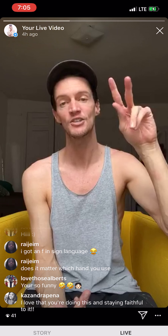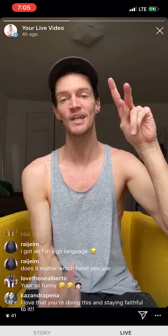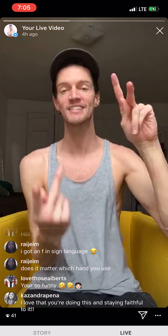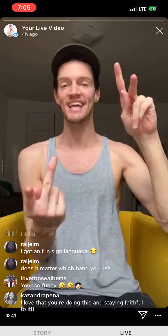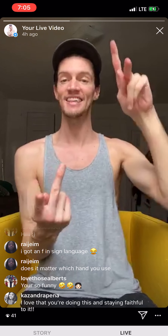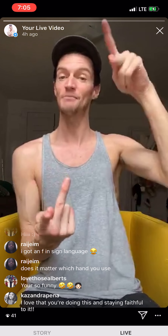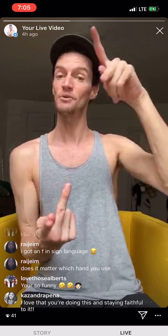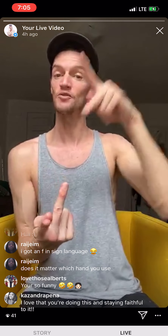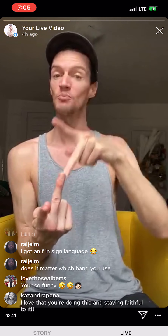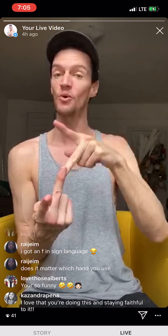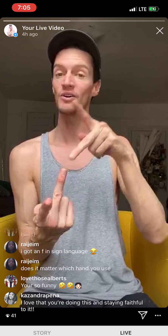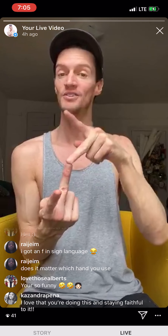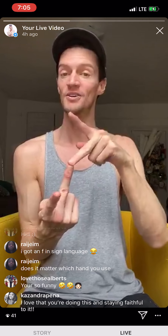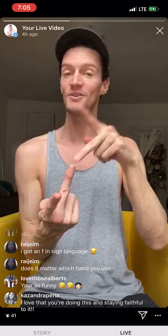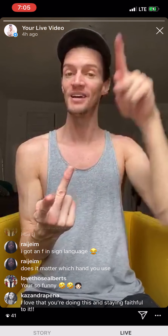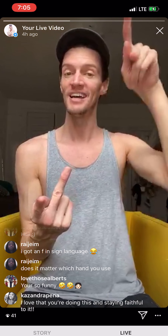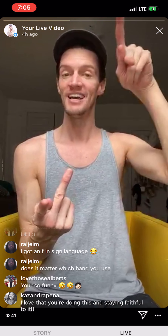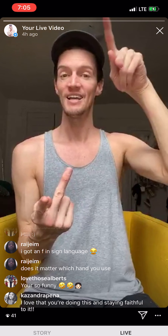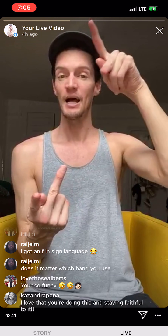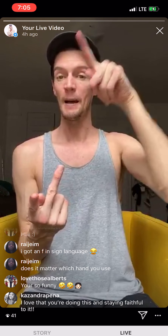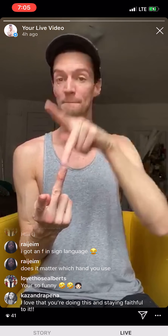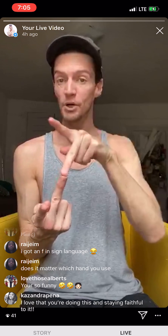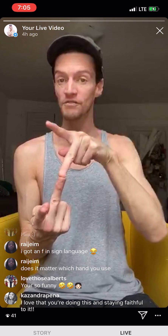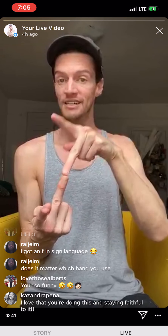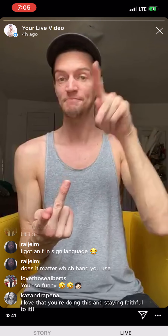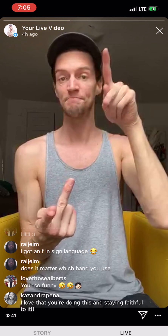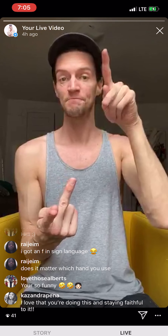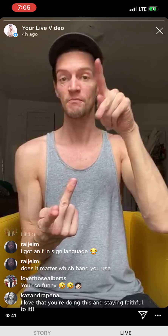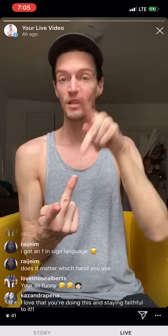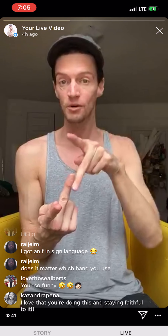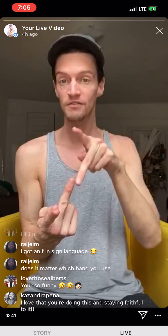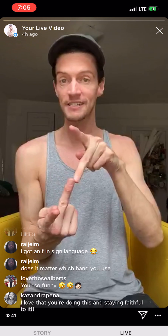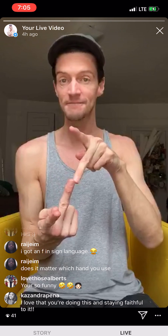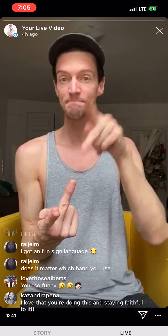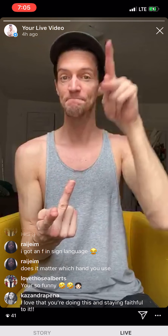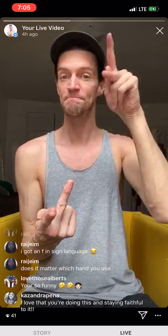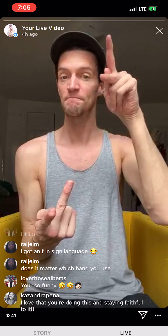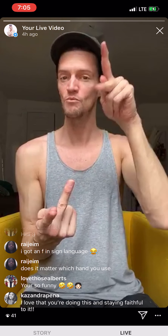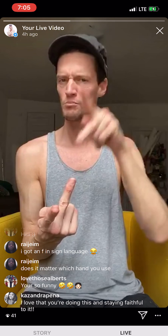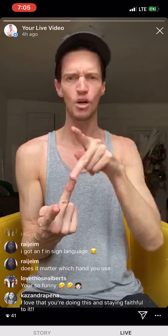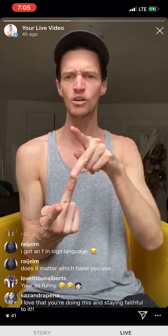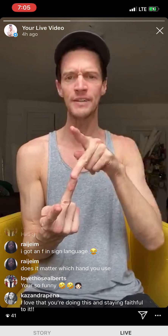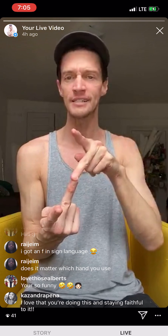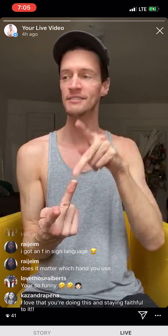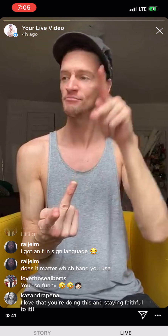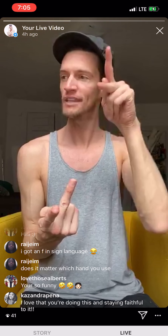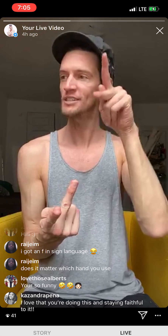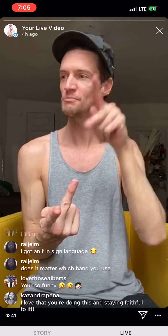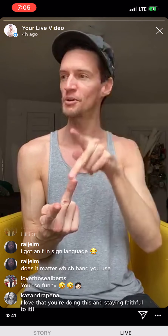that's the hand that moves more. So um perfect. Perfect. Perfect. That's perfect.